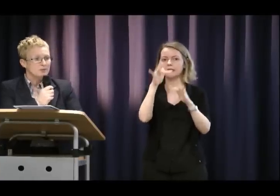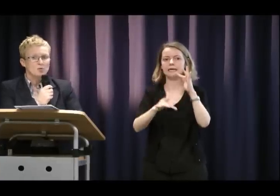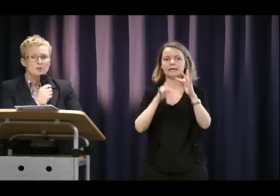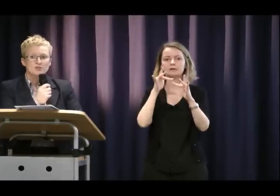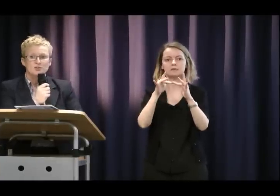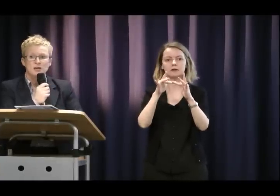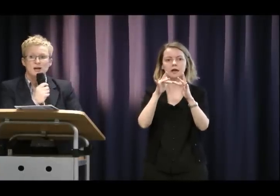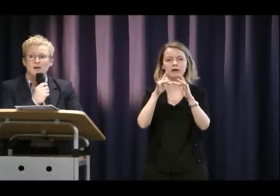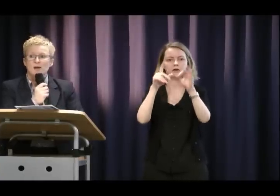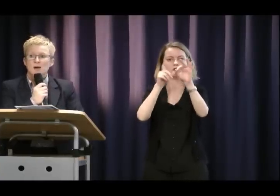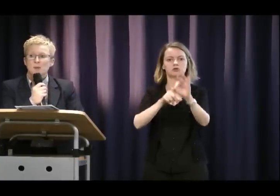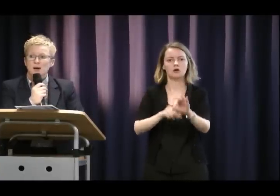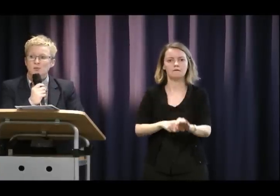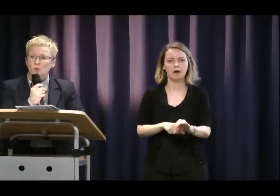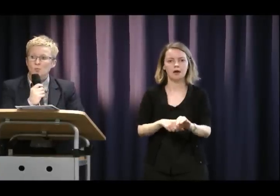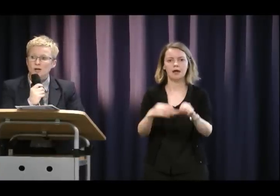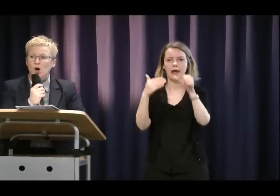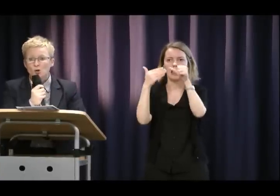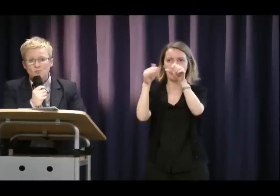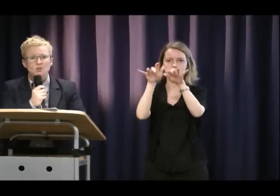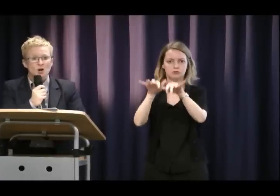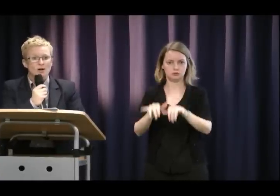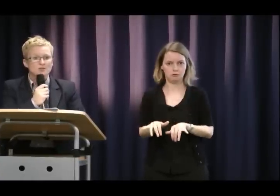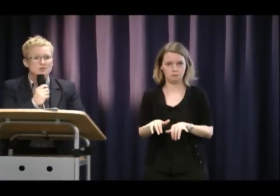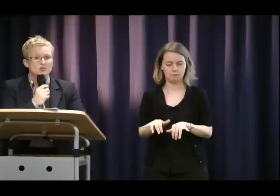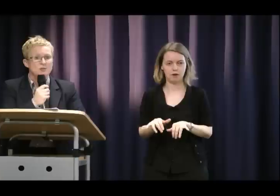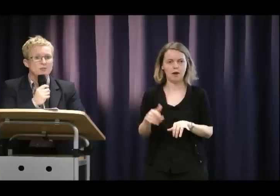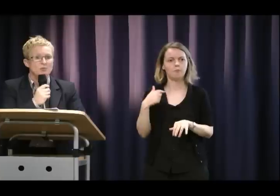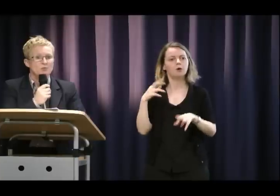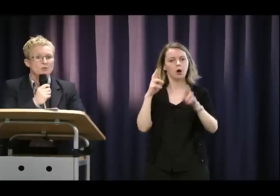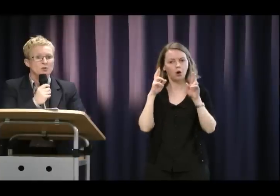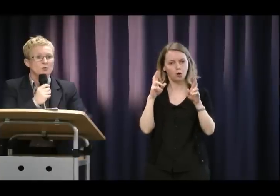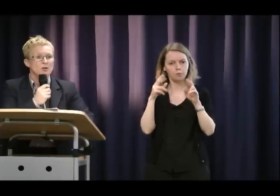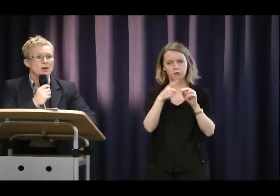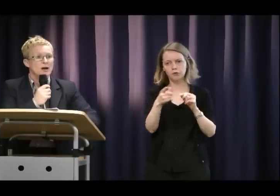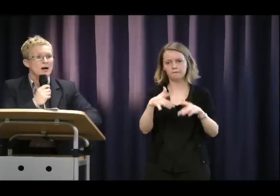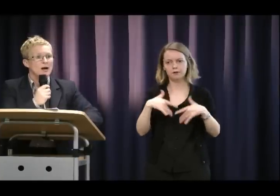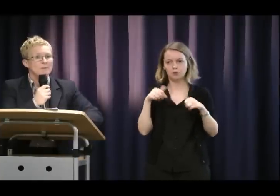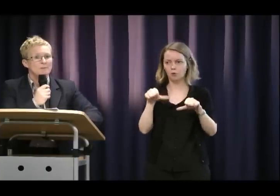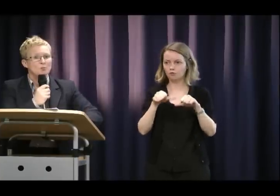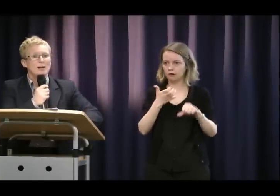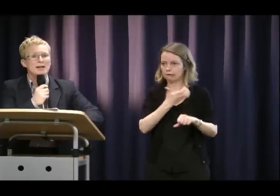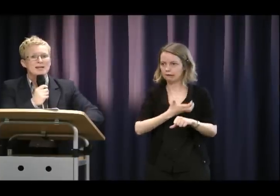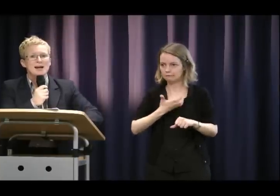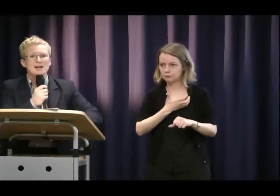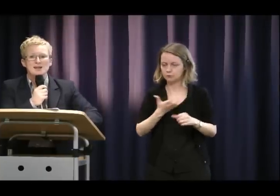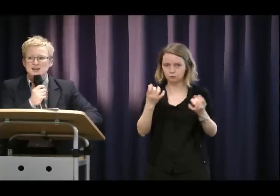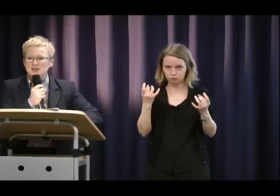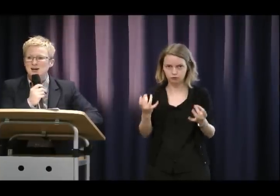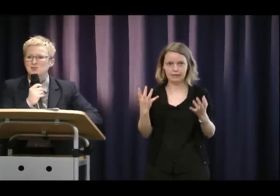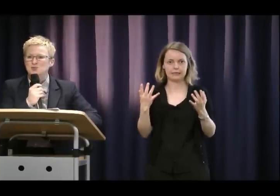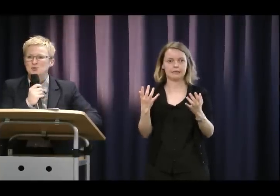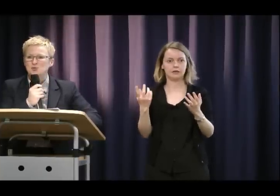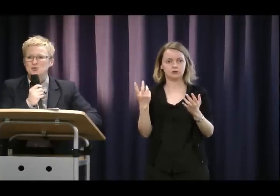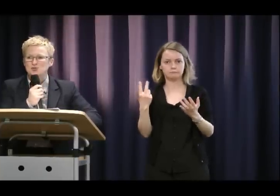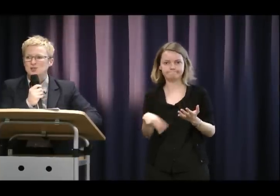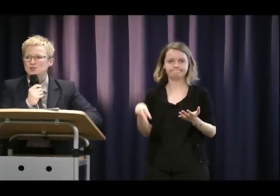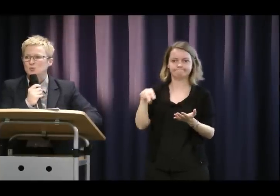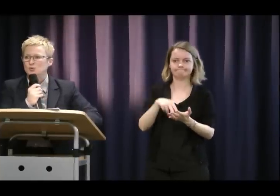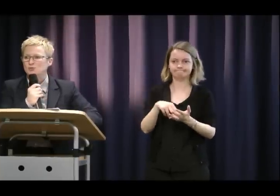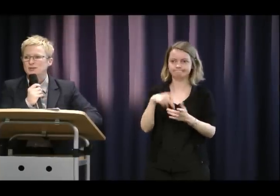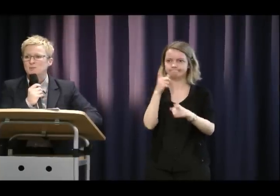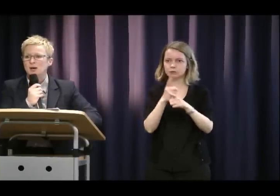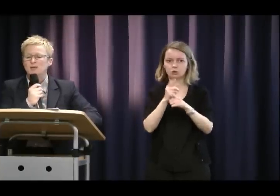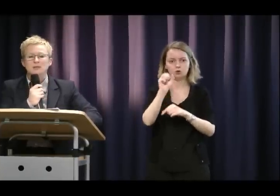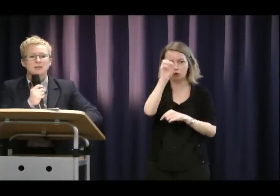and fill in the questionnaire. But what we hope tonight is that some of you feel ready and eager to tell